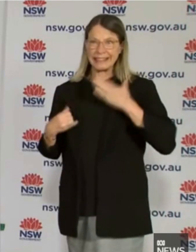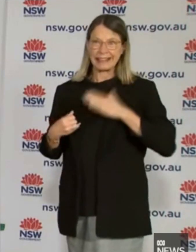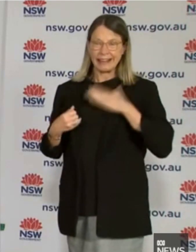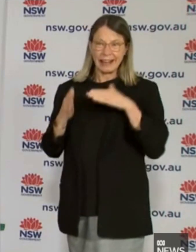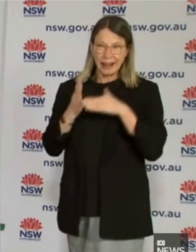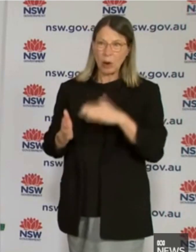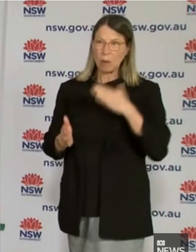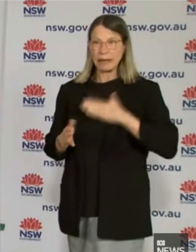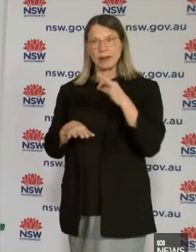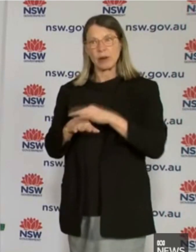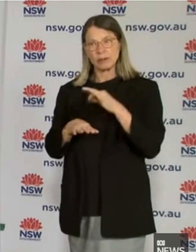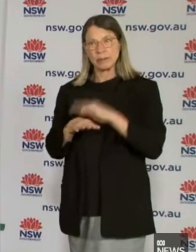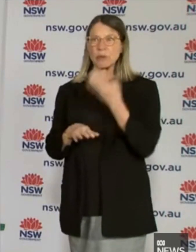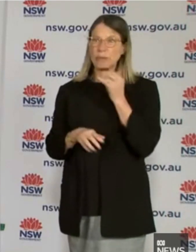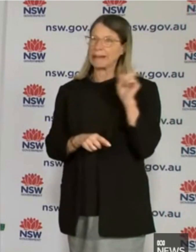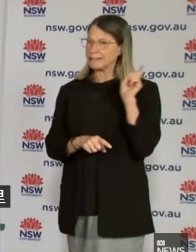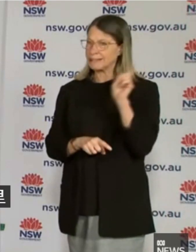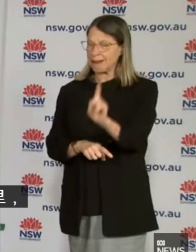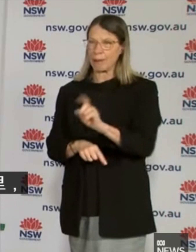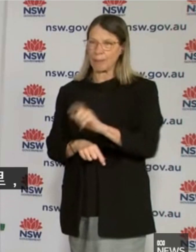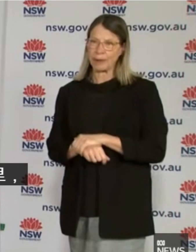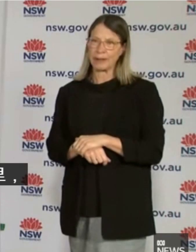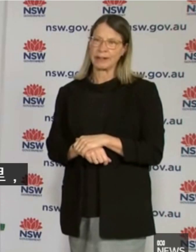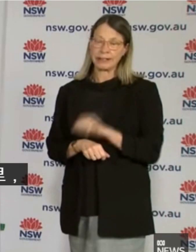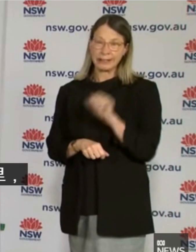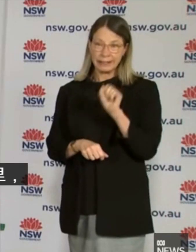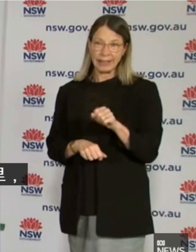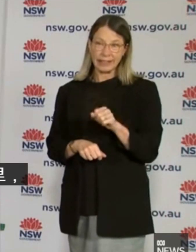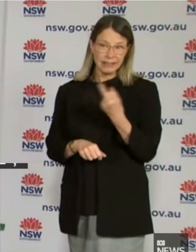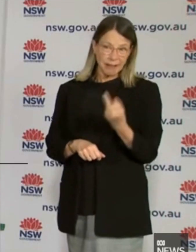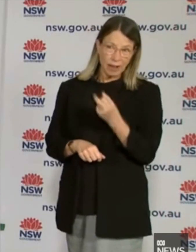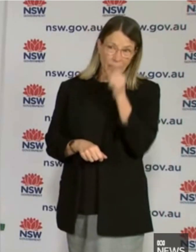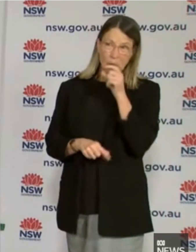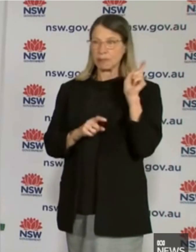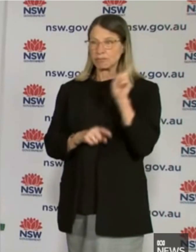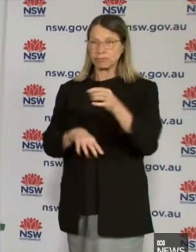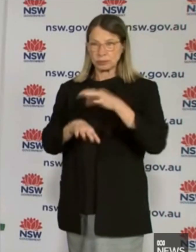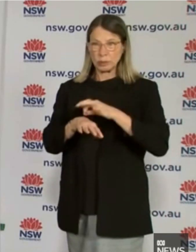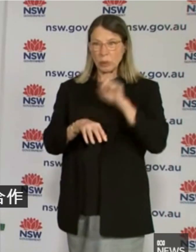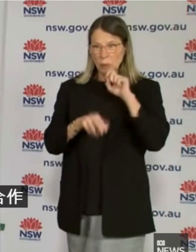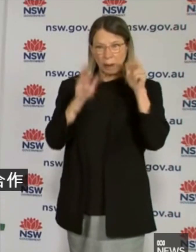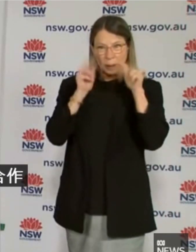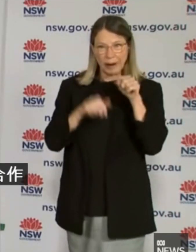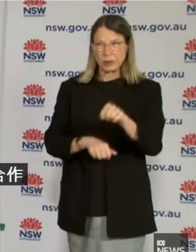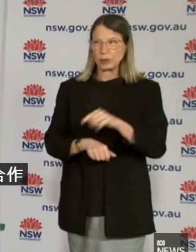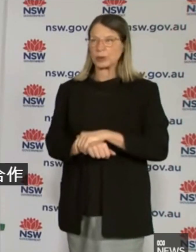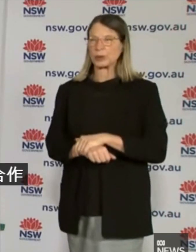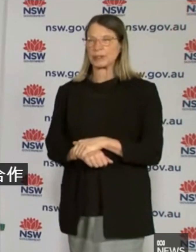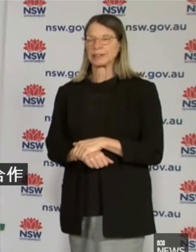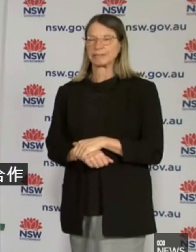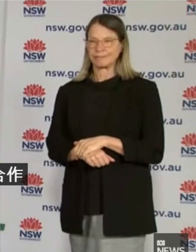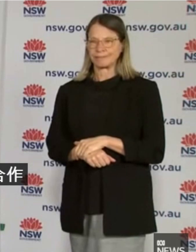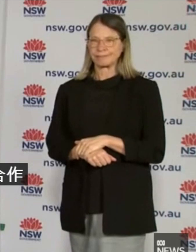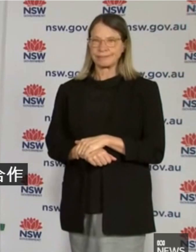assistance, the public health system is there and you will get care. We also will work very closely with our colleagues, and we